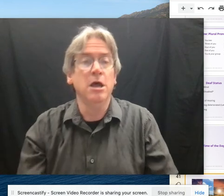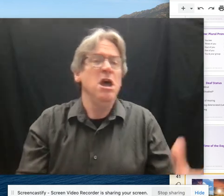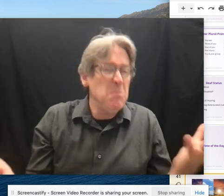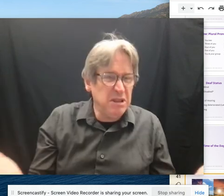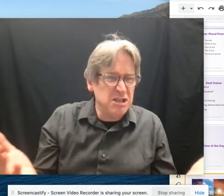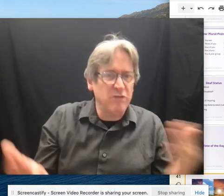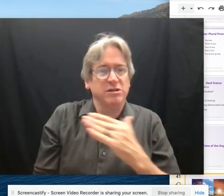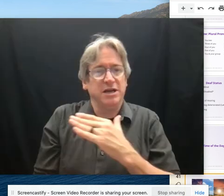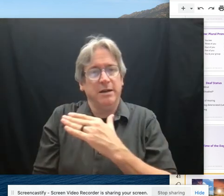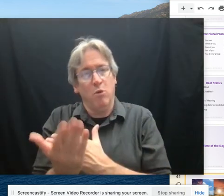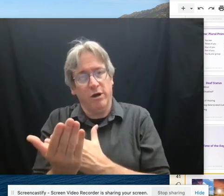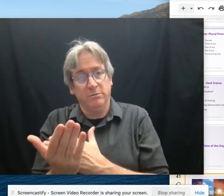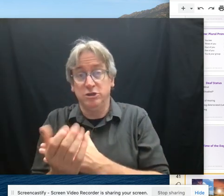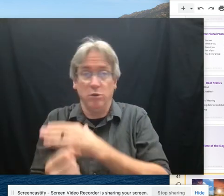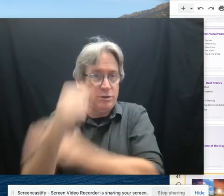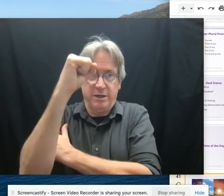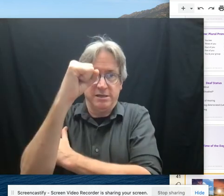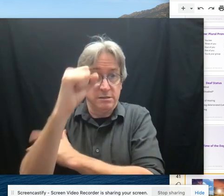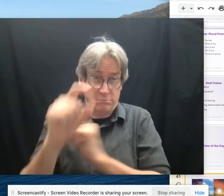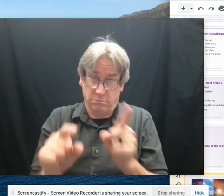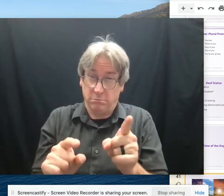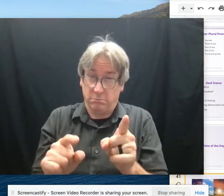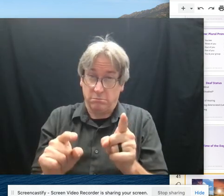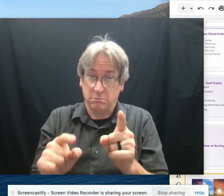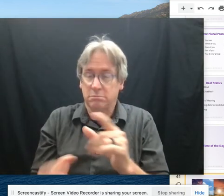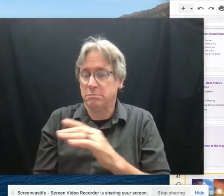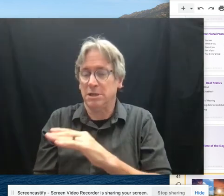sign. But the general sign, morning, don't do this.